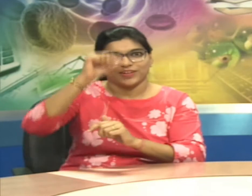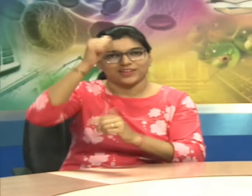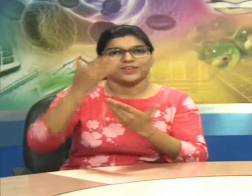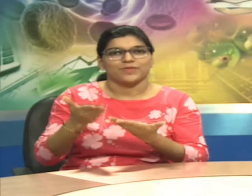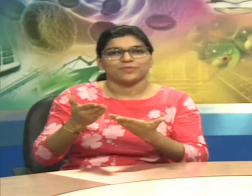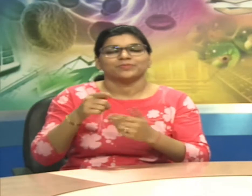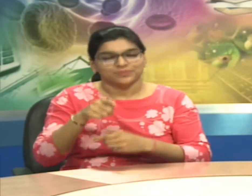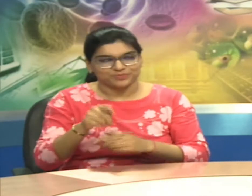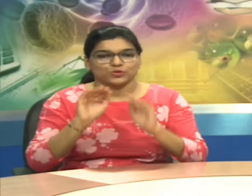immensely.